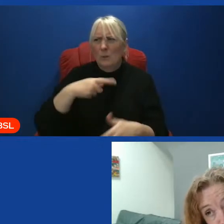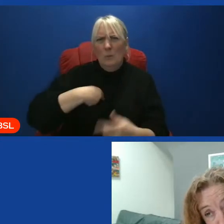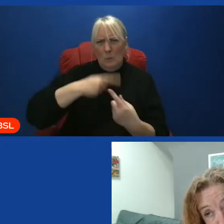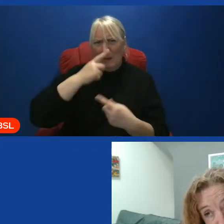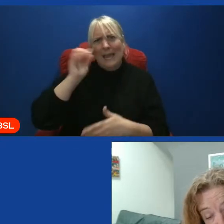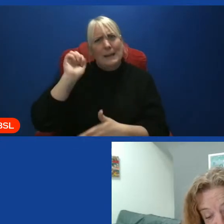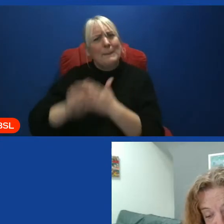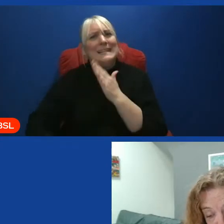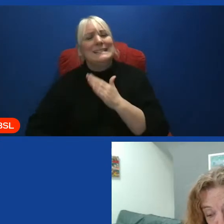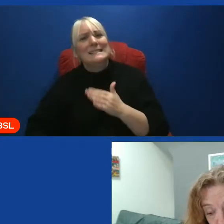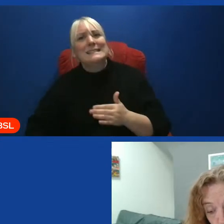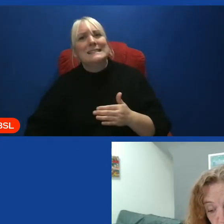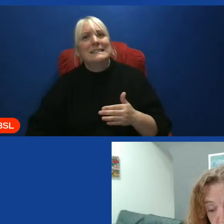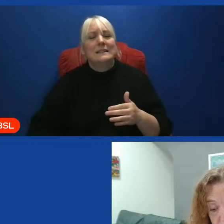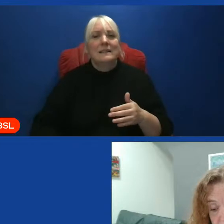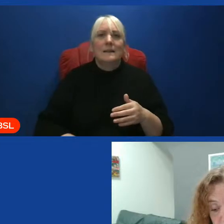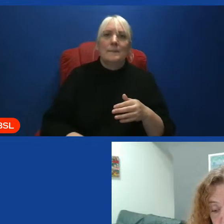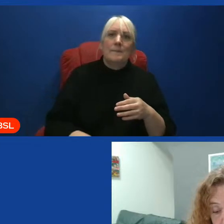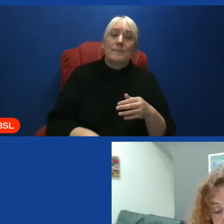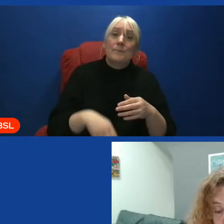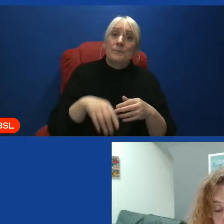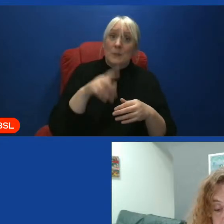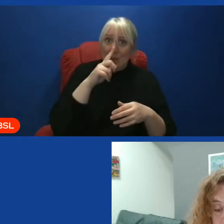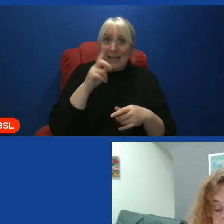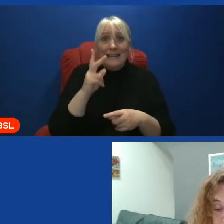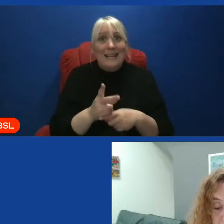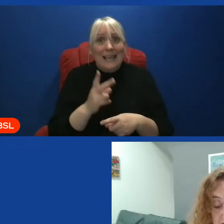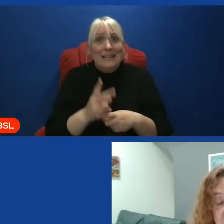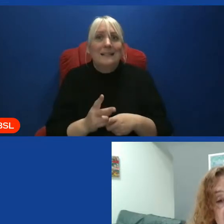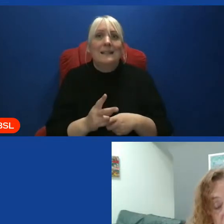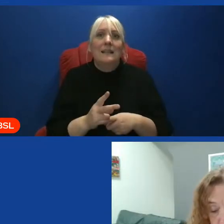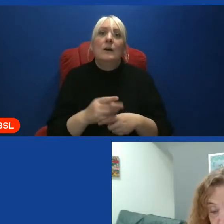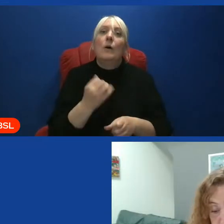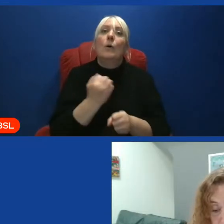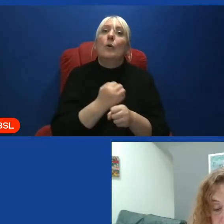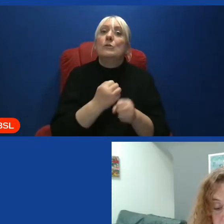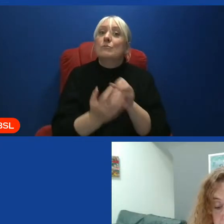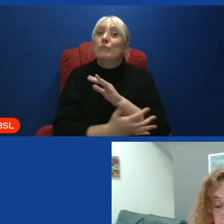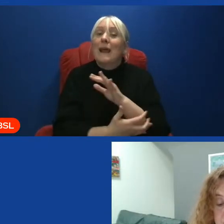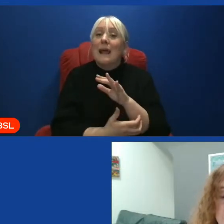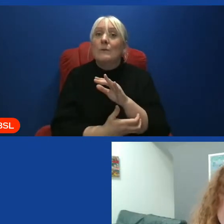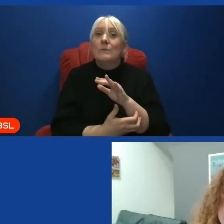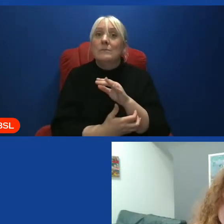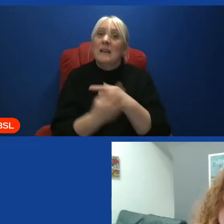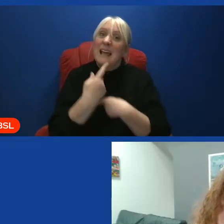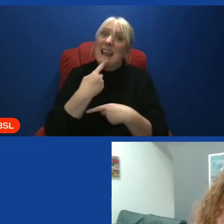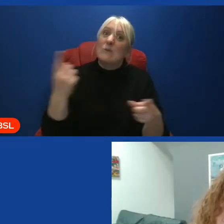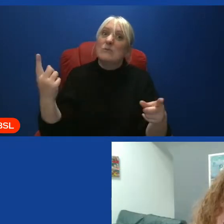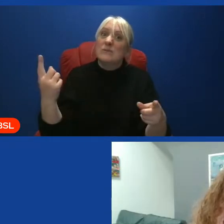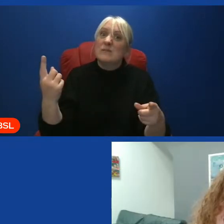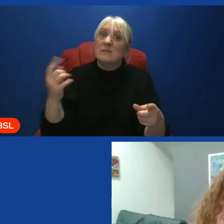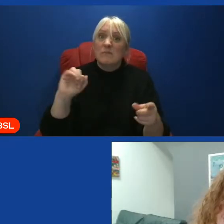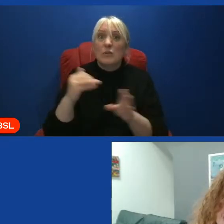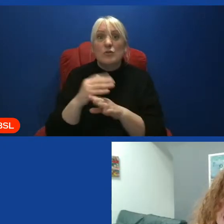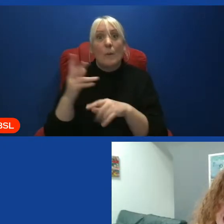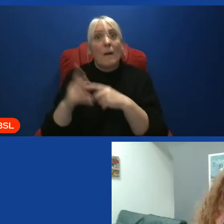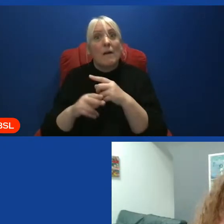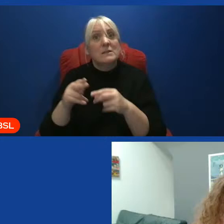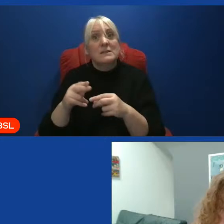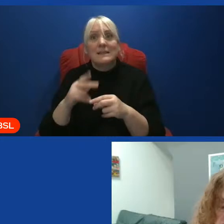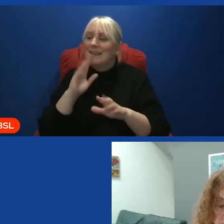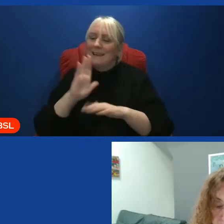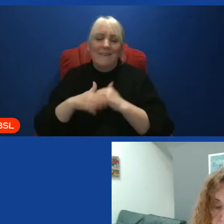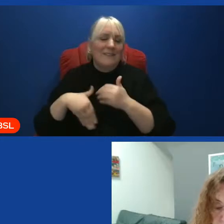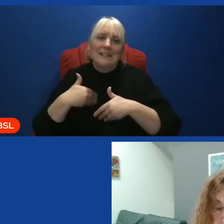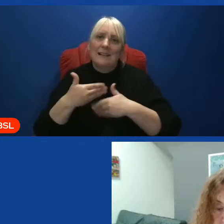Gordon Brown announced his 104,000 civil service job cuts, he never delivered that total because we stood up against it in